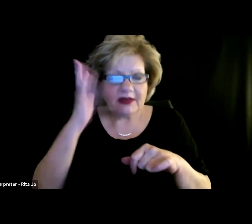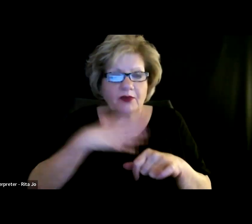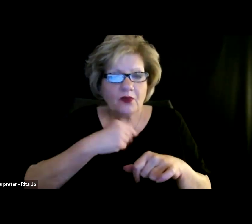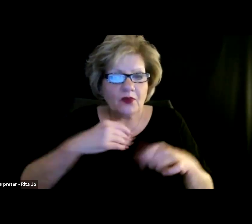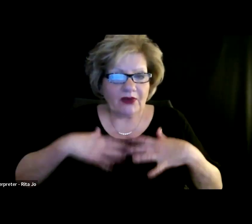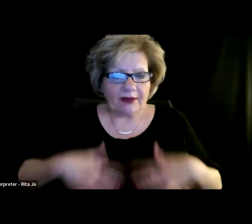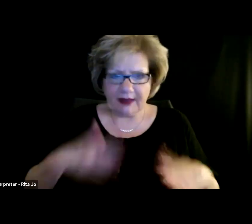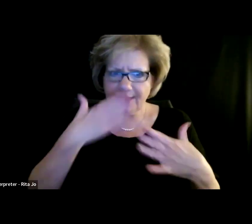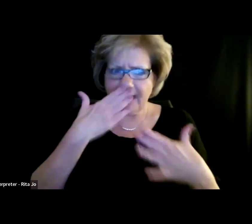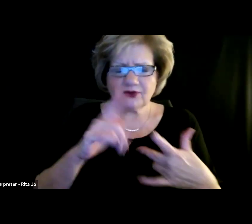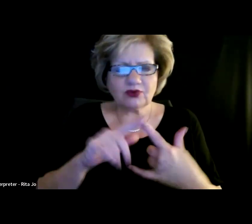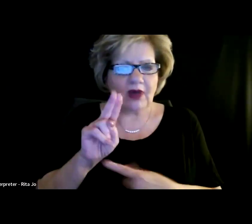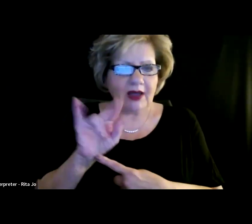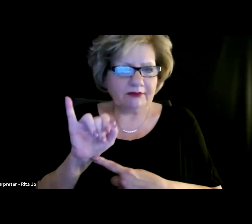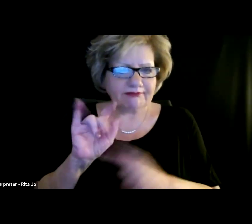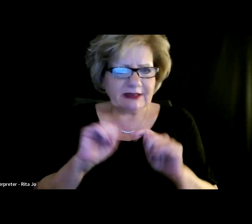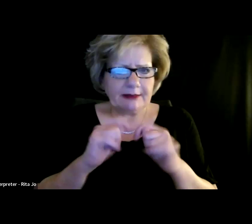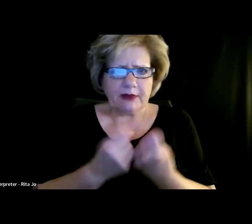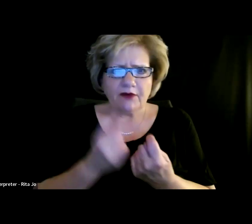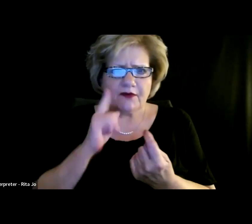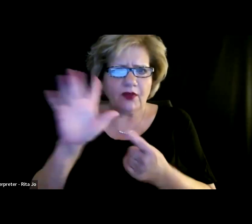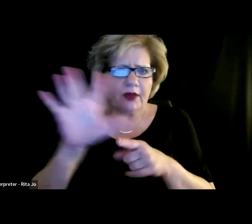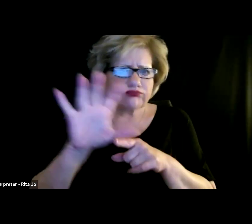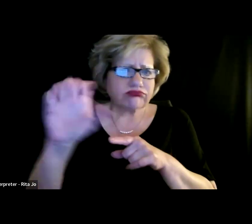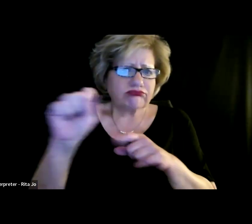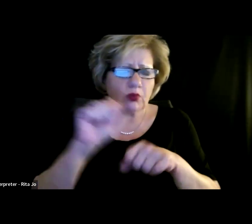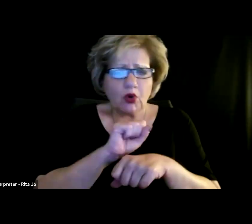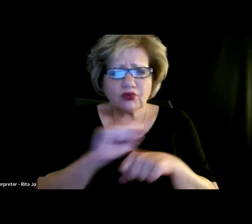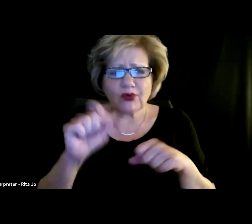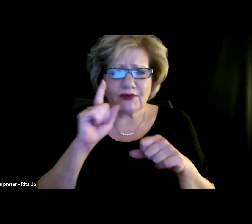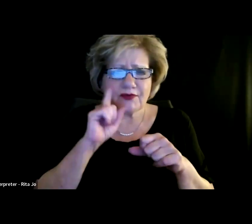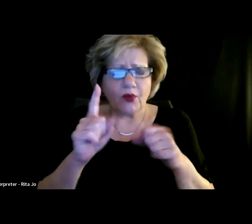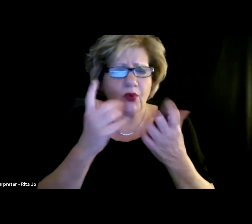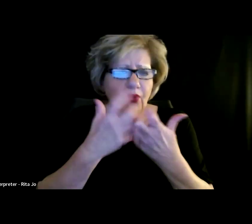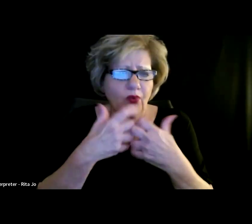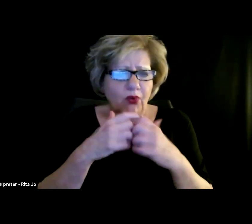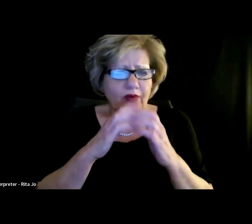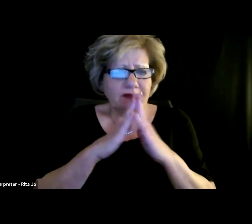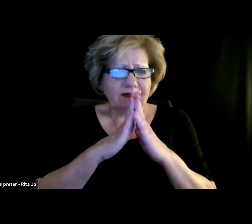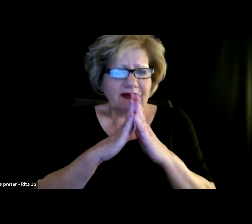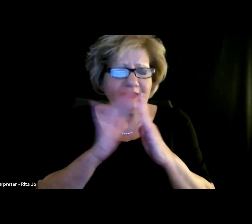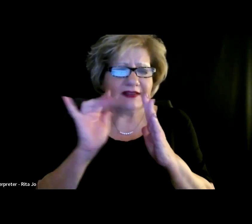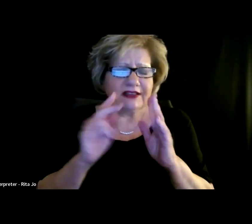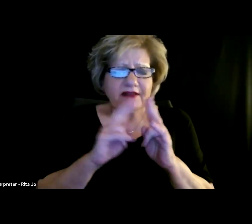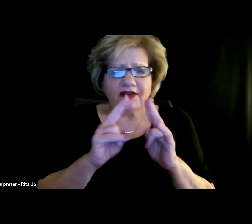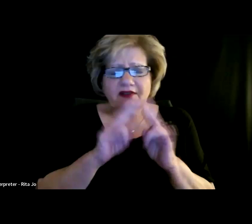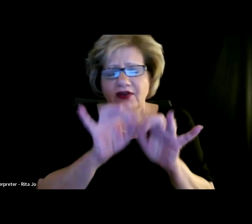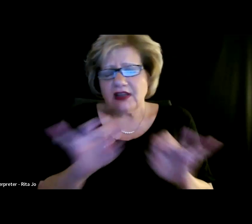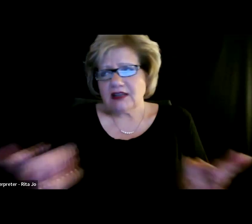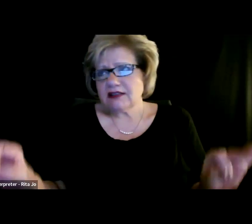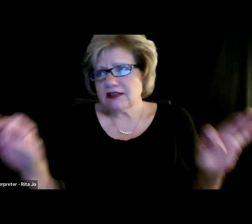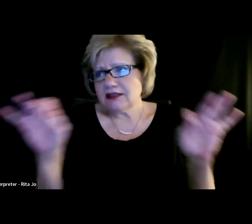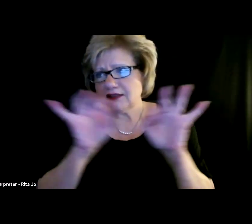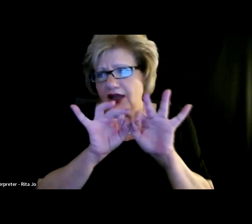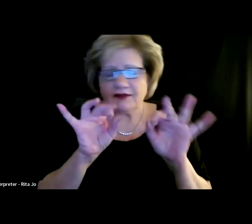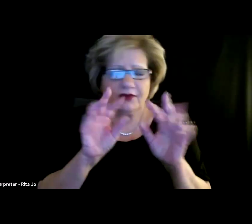gratitude to the Urban Institute team for their exceptional work in organizing this insightful session. I also want to thank each of you for your engaging with us as